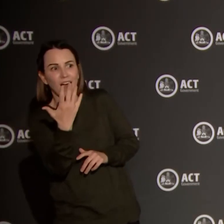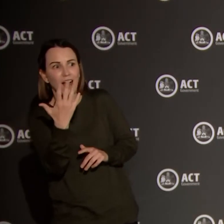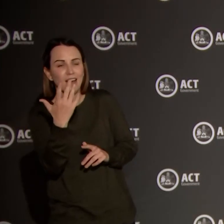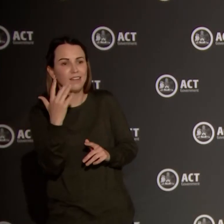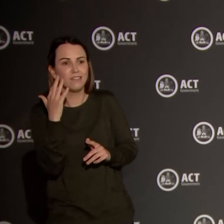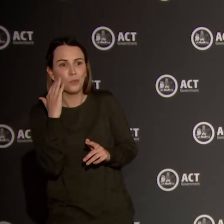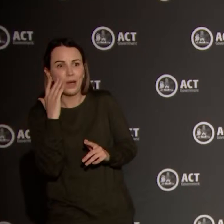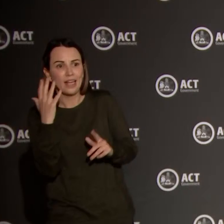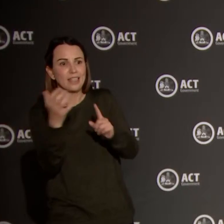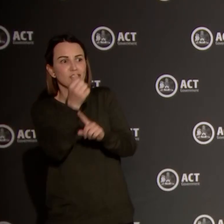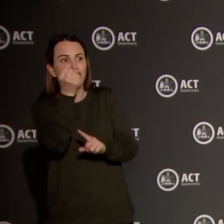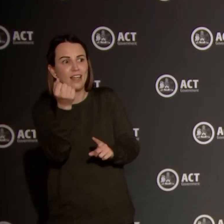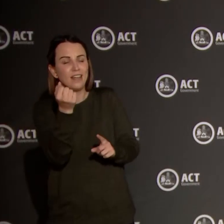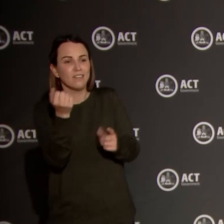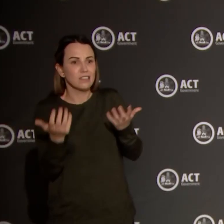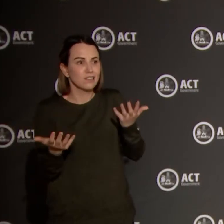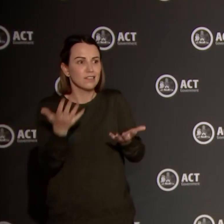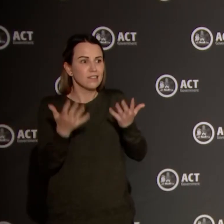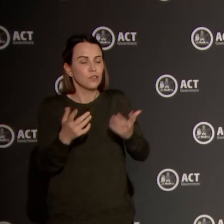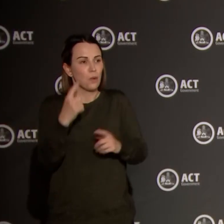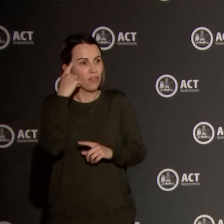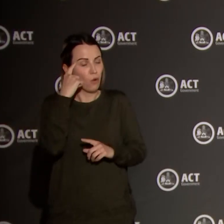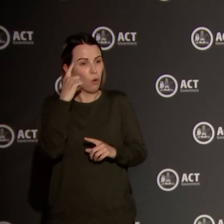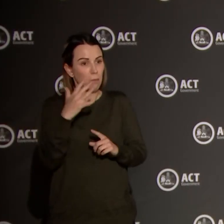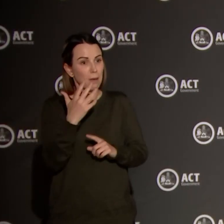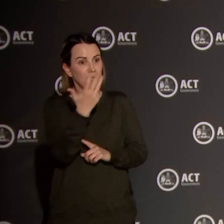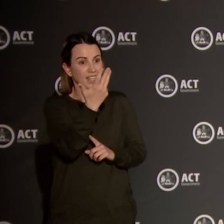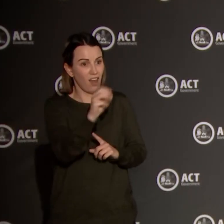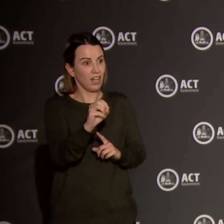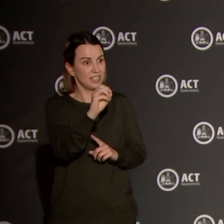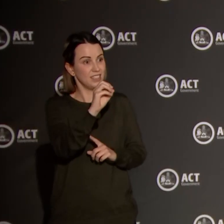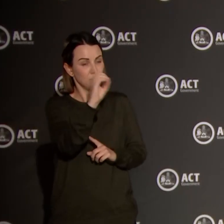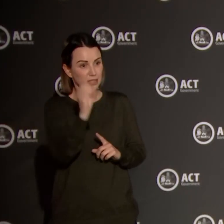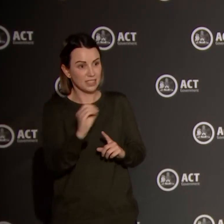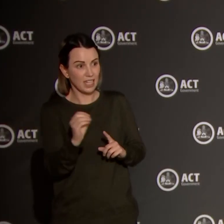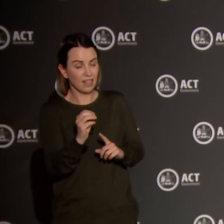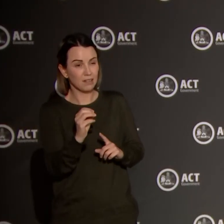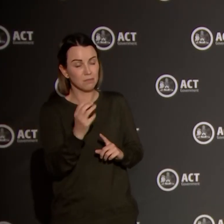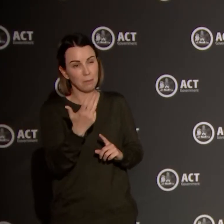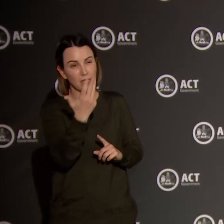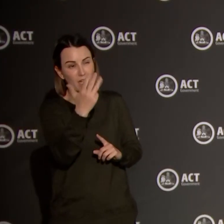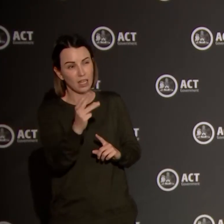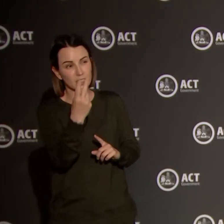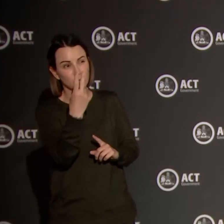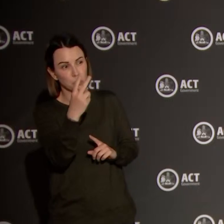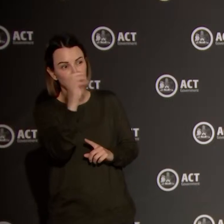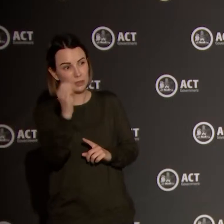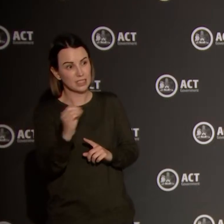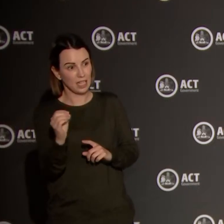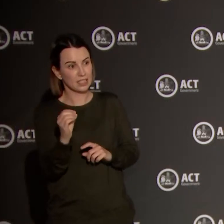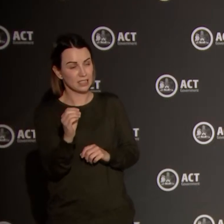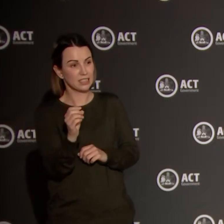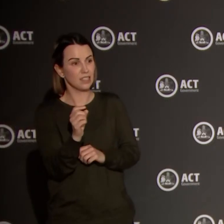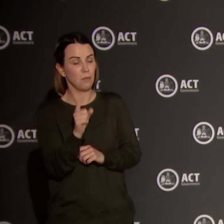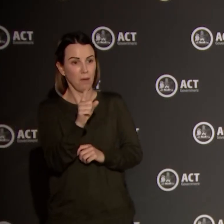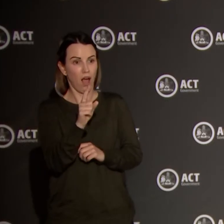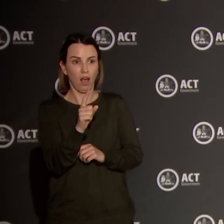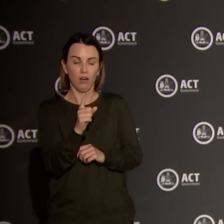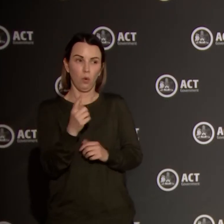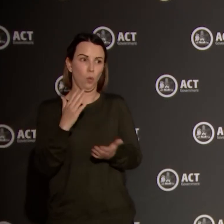to? I think we thought we would probably get to around 90%, maybe 92%. The fact that we've got